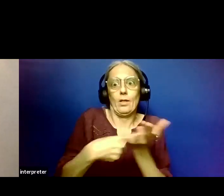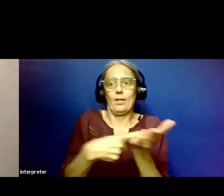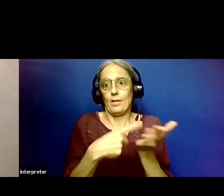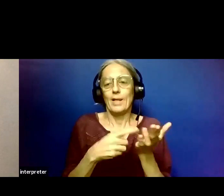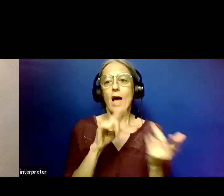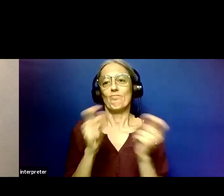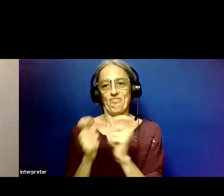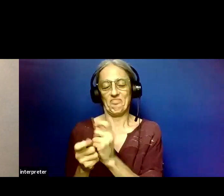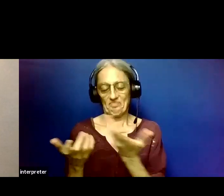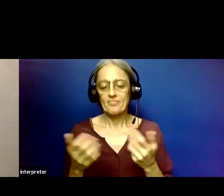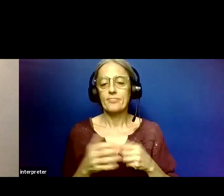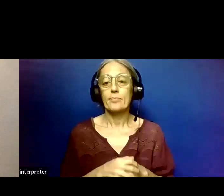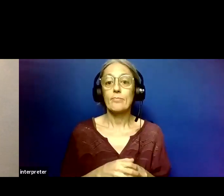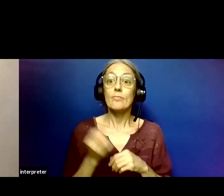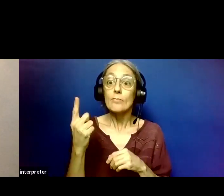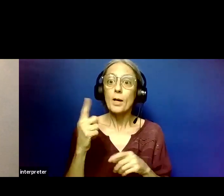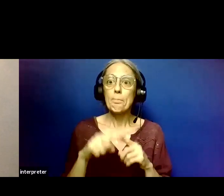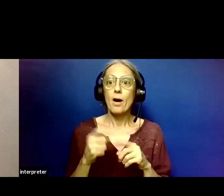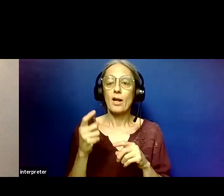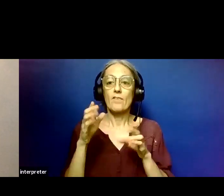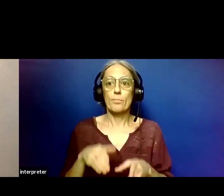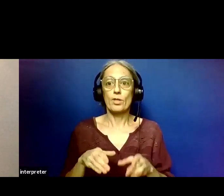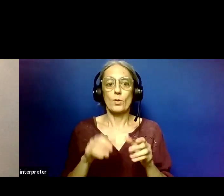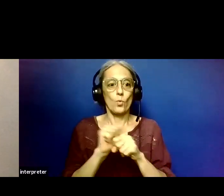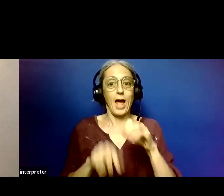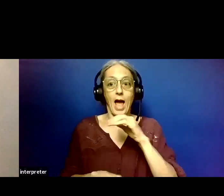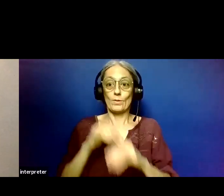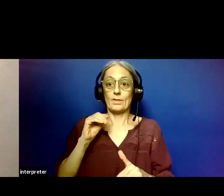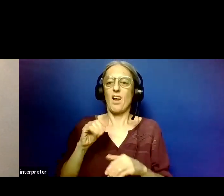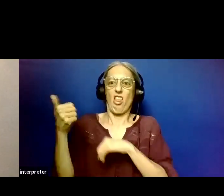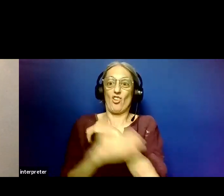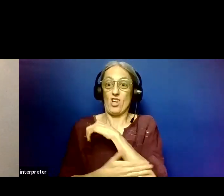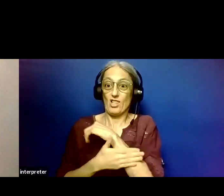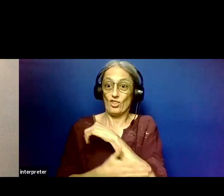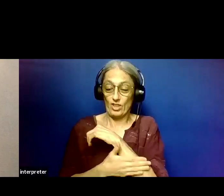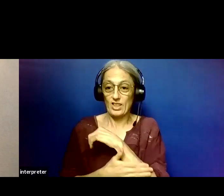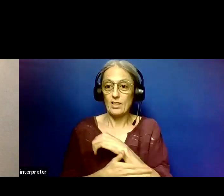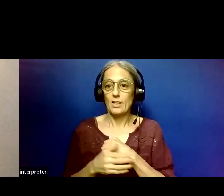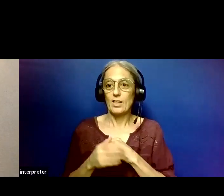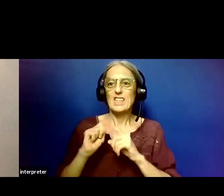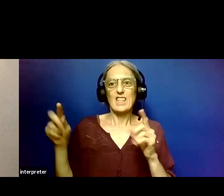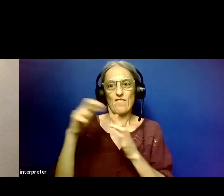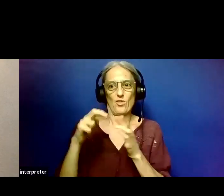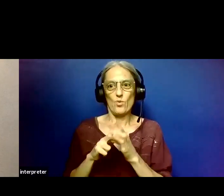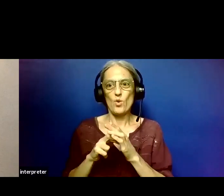to watch if you're working with someone from out of the country, they don't have the same rules. So they don't know the